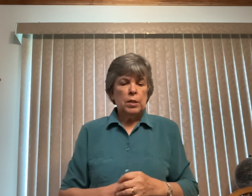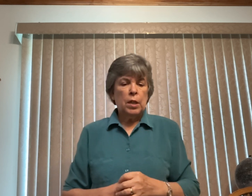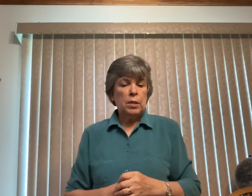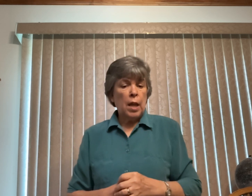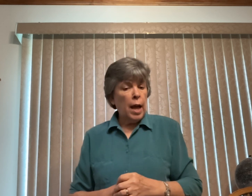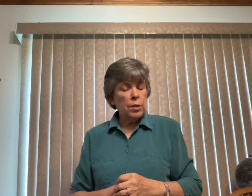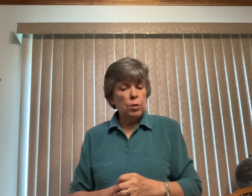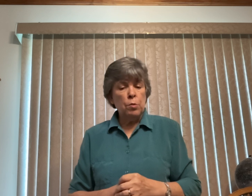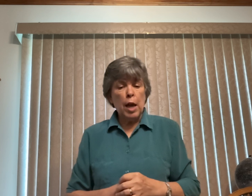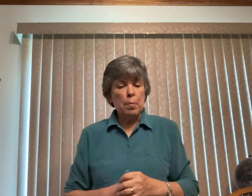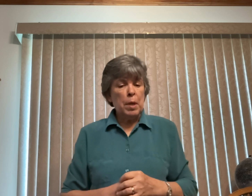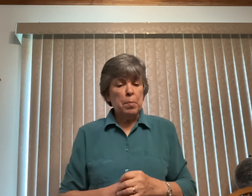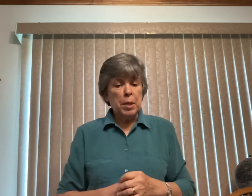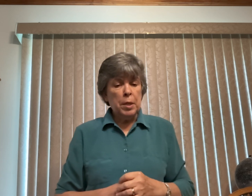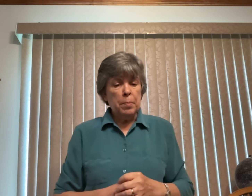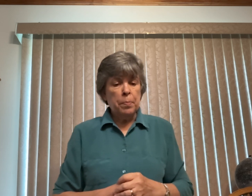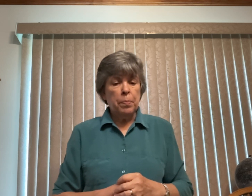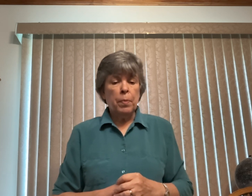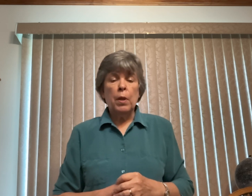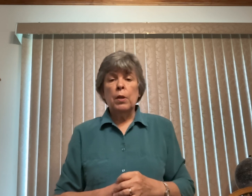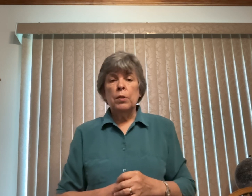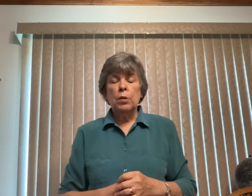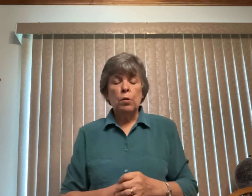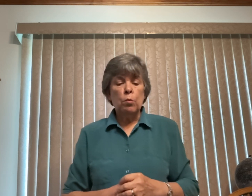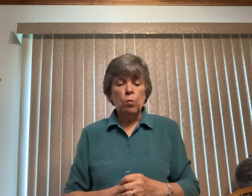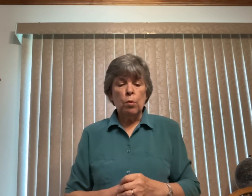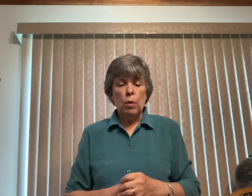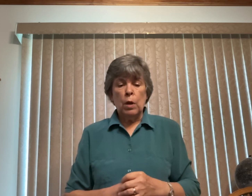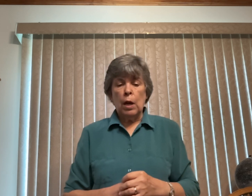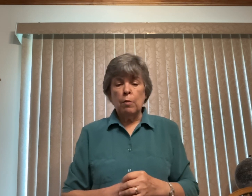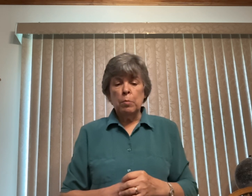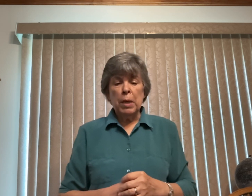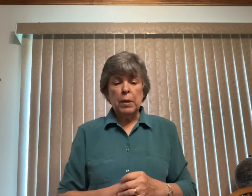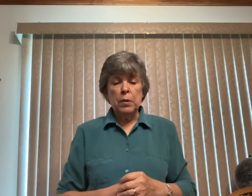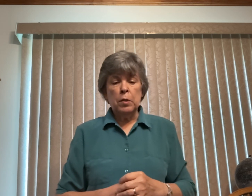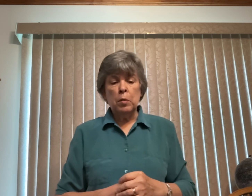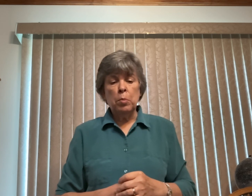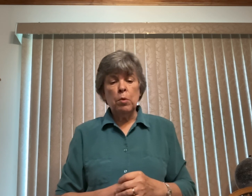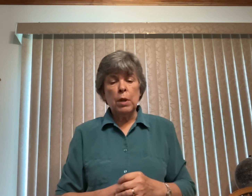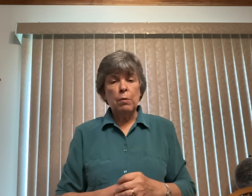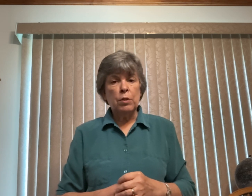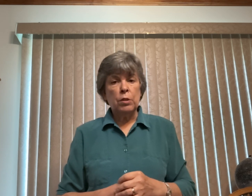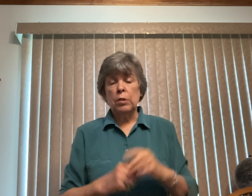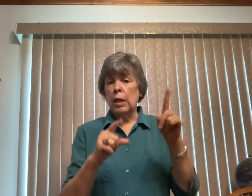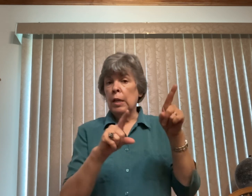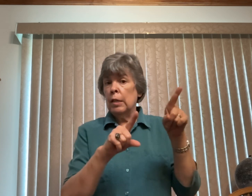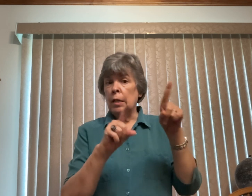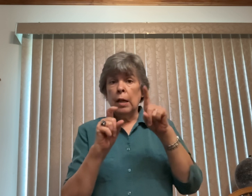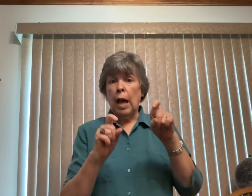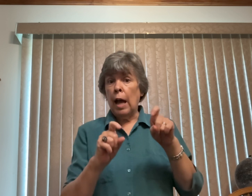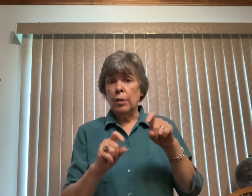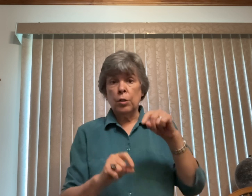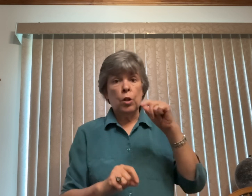Thus ask who that may be. So I would make this simple and I would just say, ask